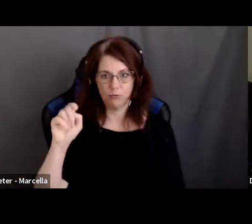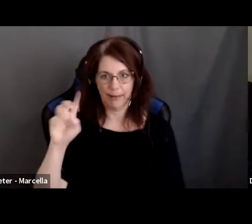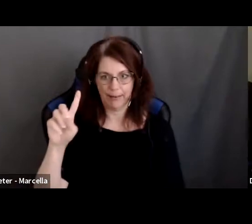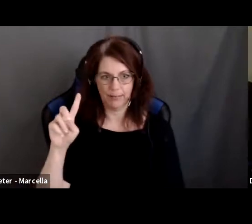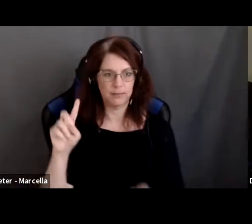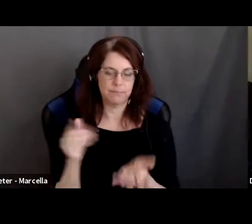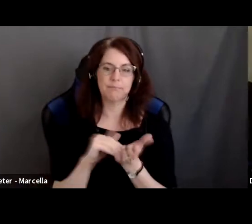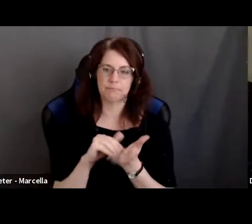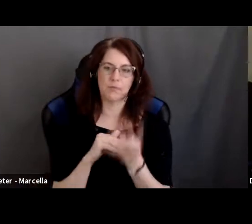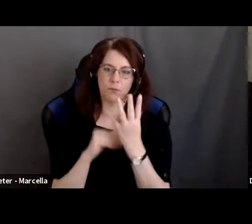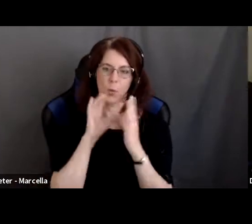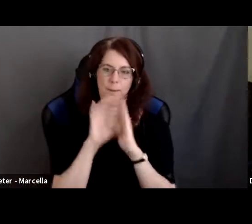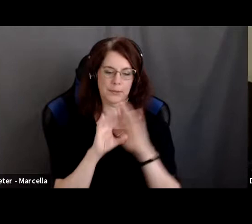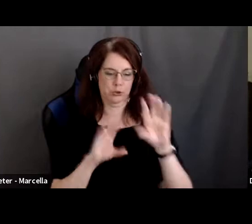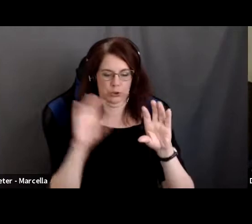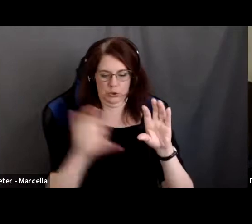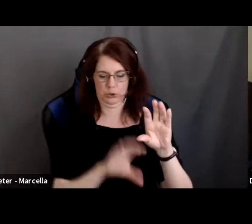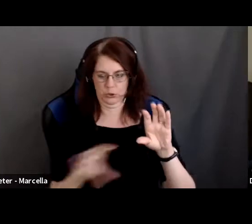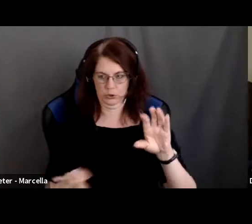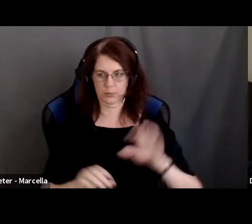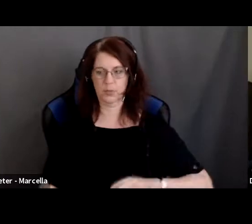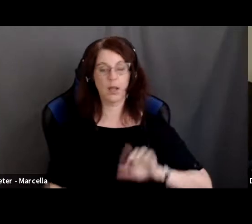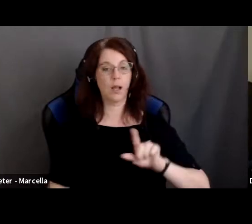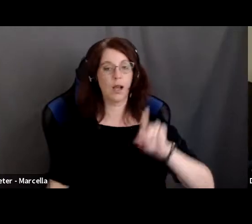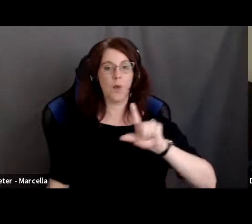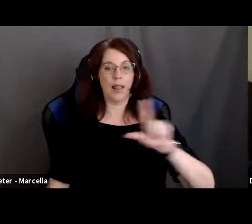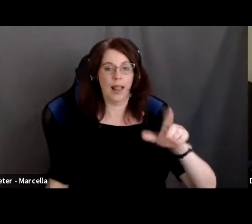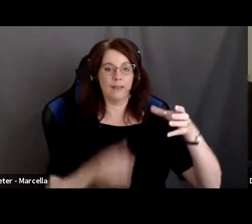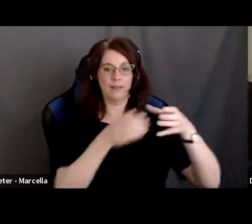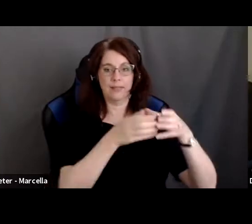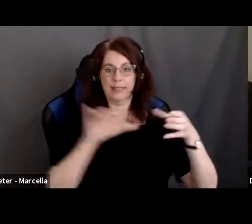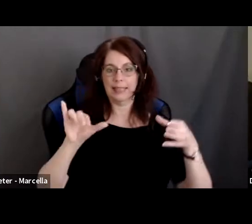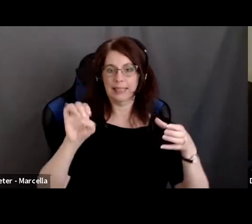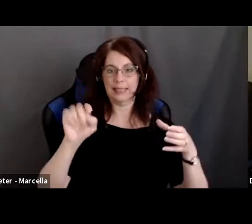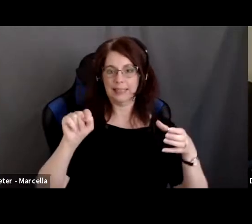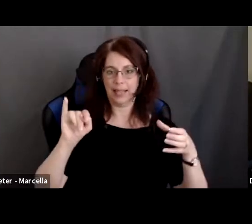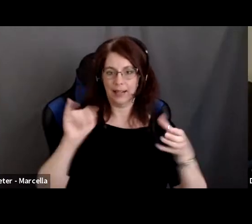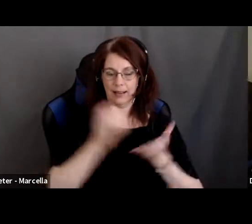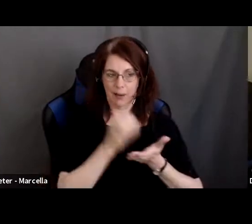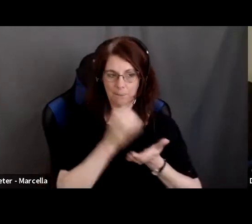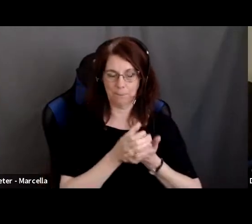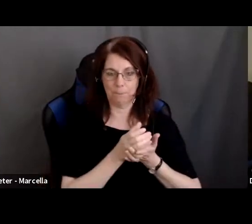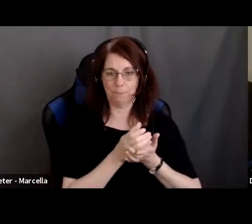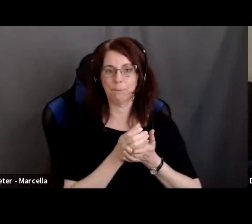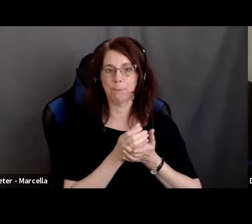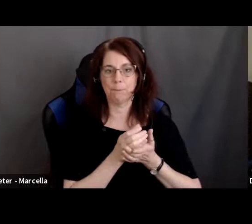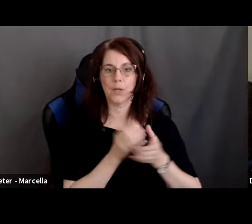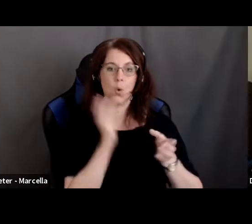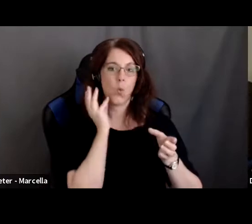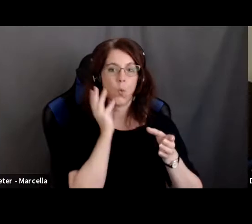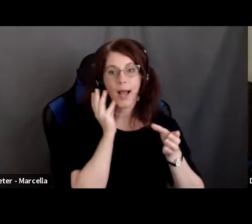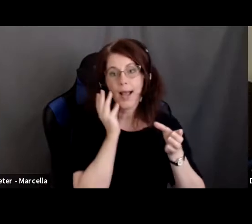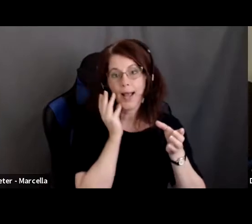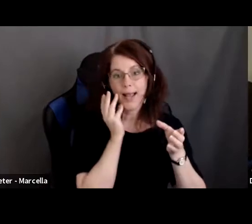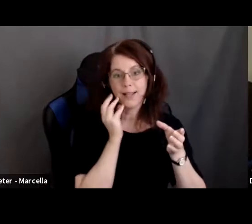4 images here of different solutions. In the upper left-hand corner, we have a Yeti cup. that could hold wine, it could